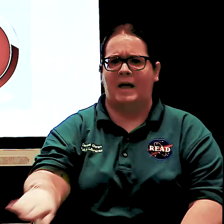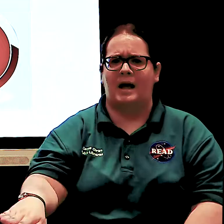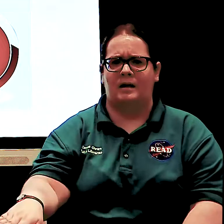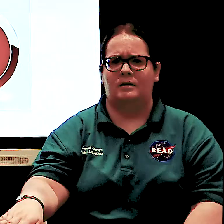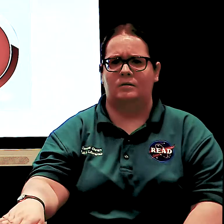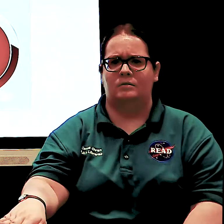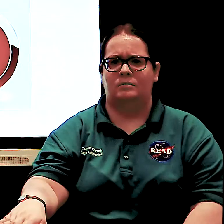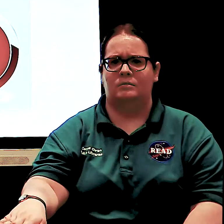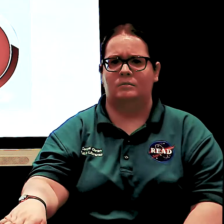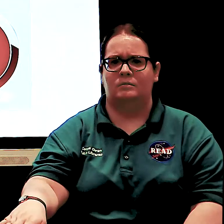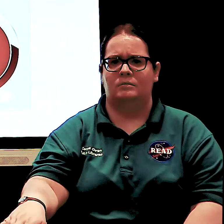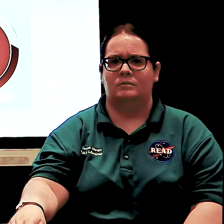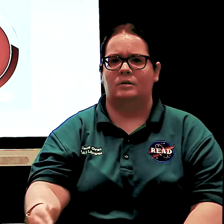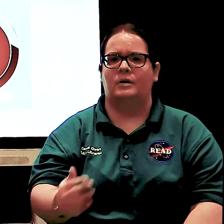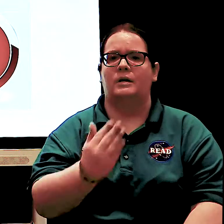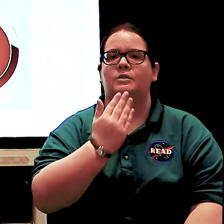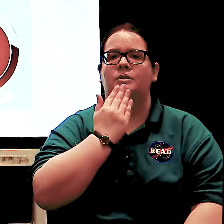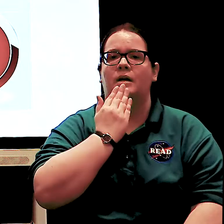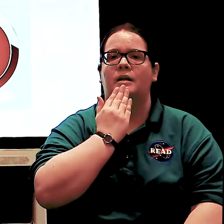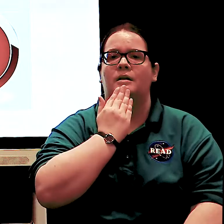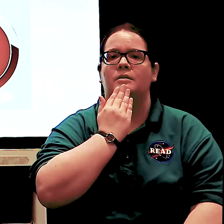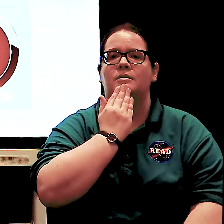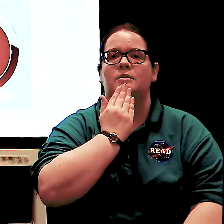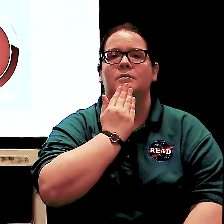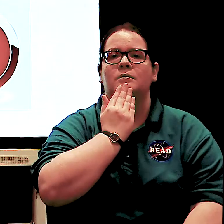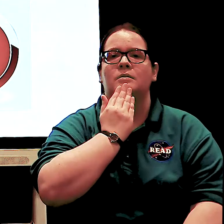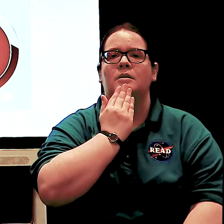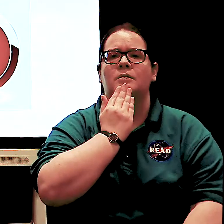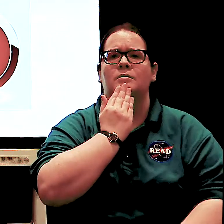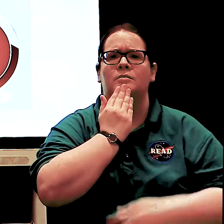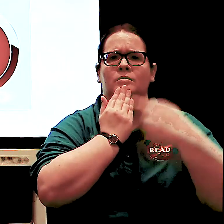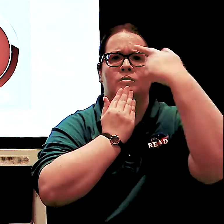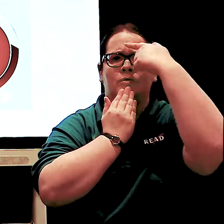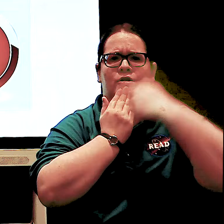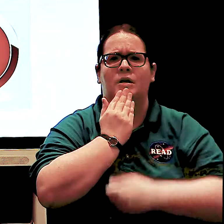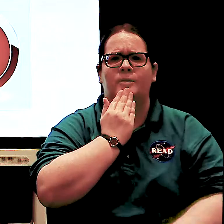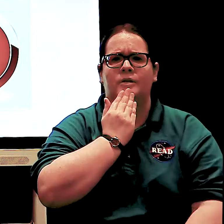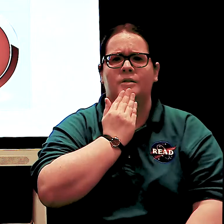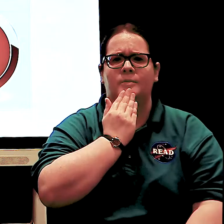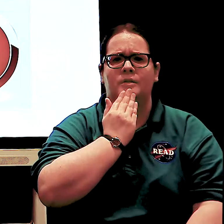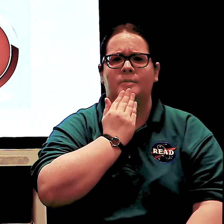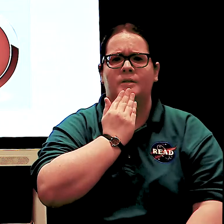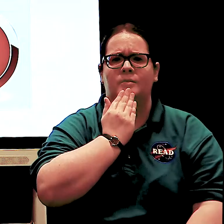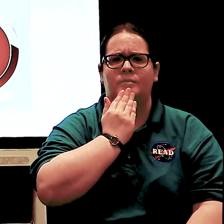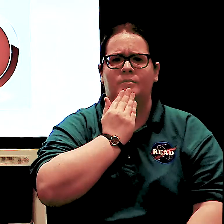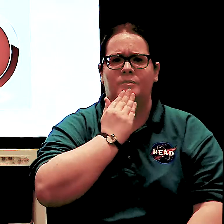bad. All right, try that. Scrunch your eyebrows up a little bit. Bad.